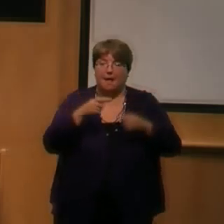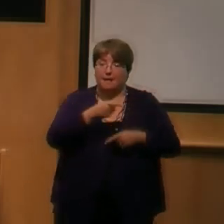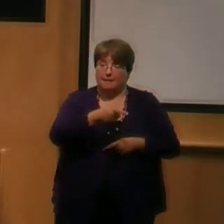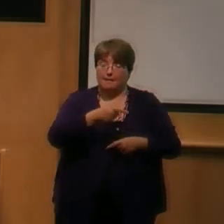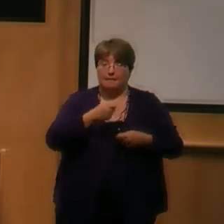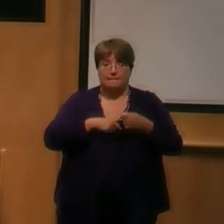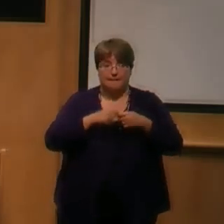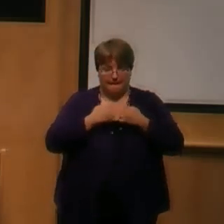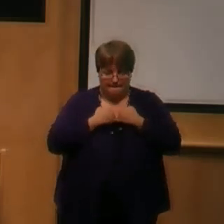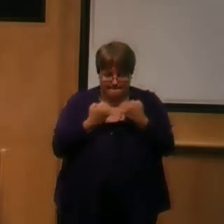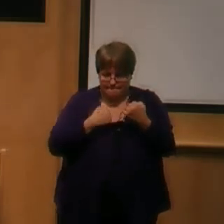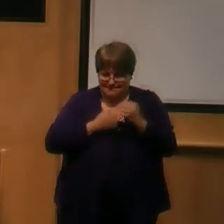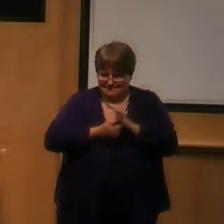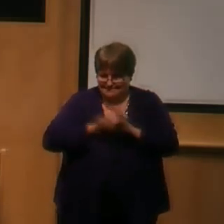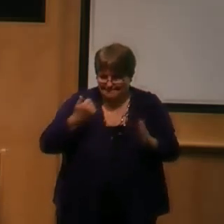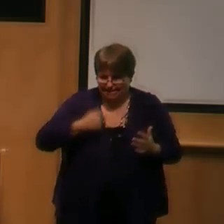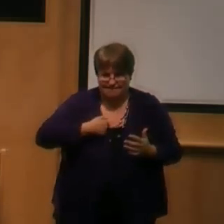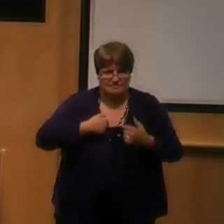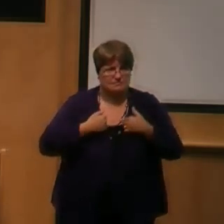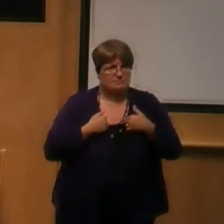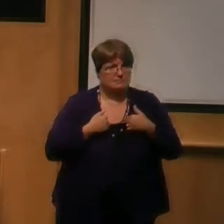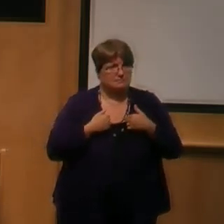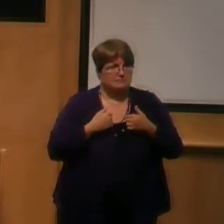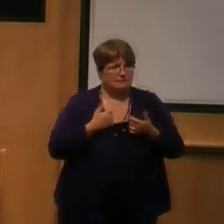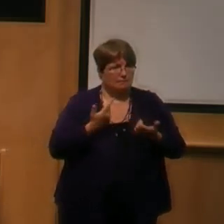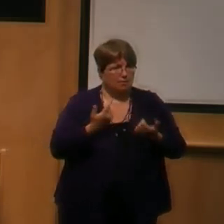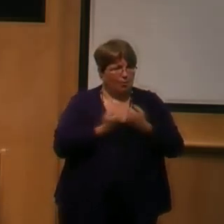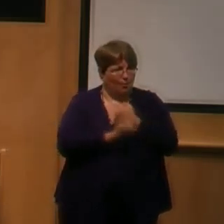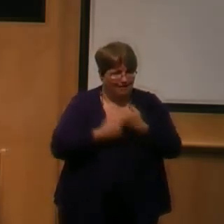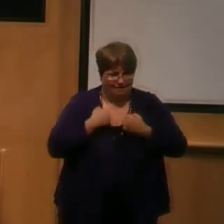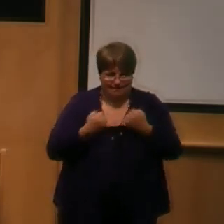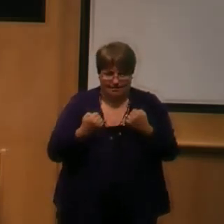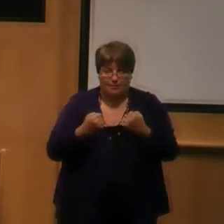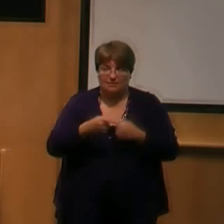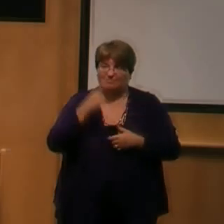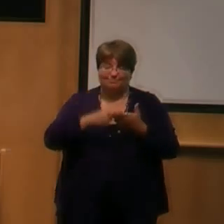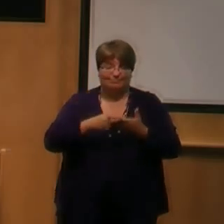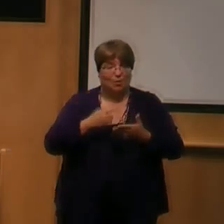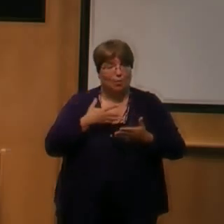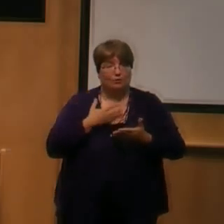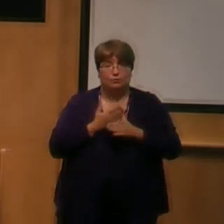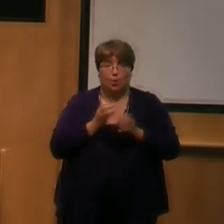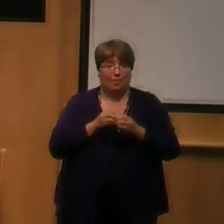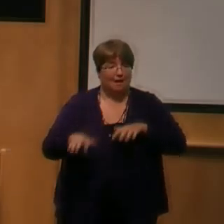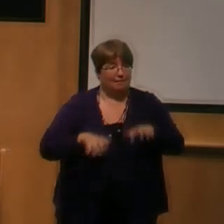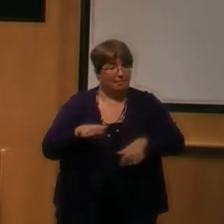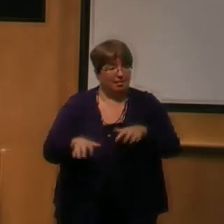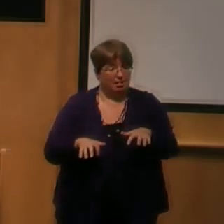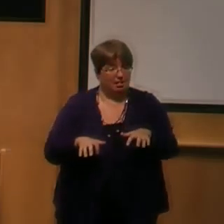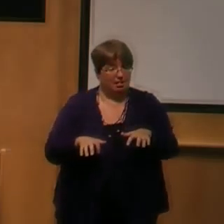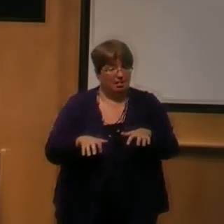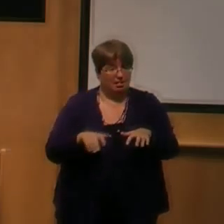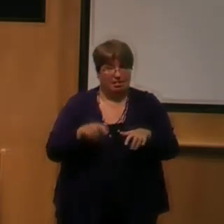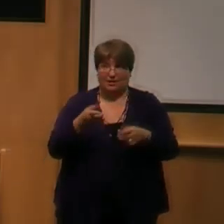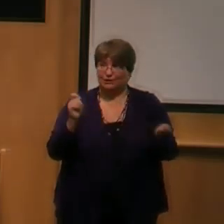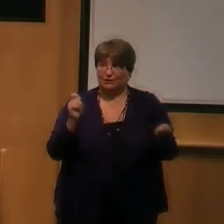I would be my friends on Facebook. They were able to realize what skills and potential they had. They had no idea if they